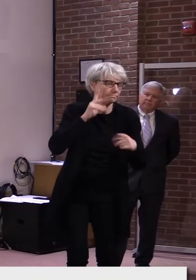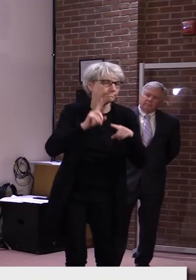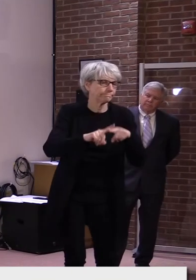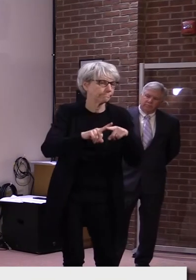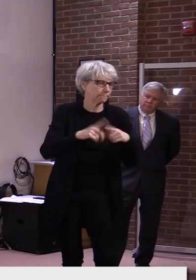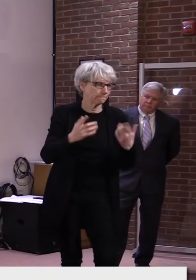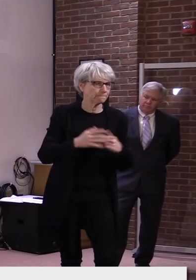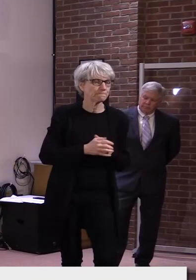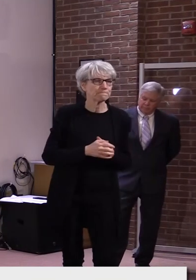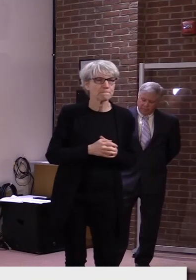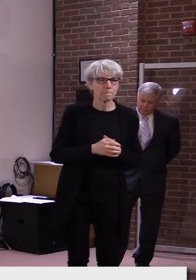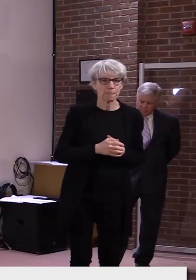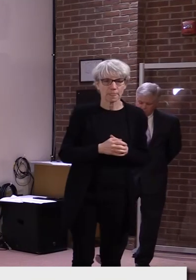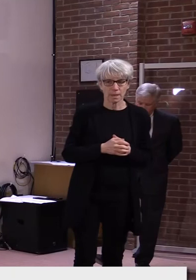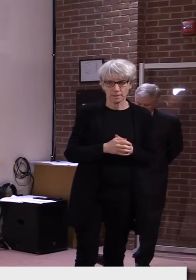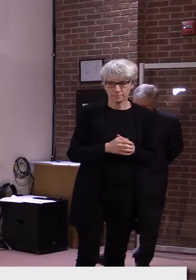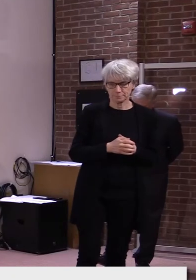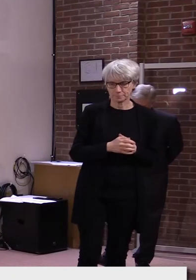that means.